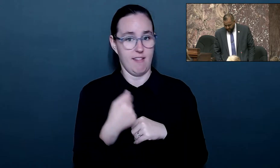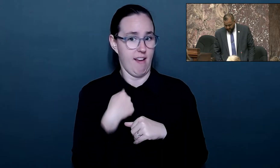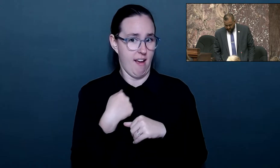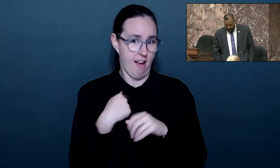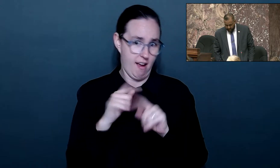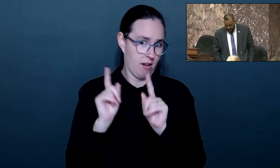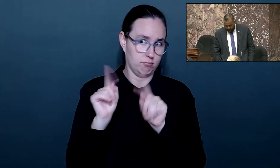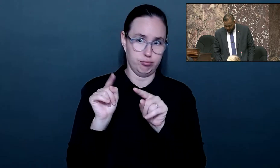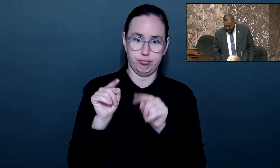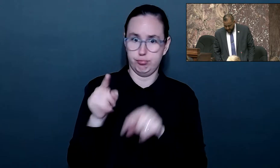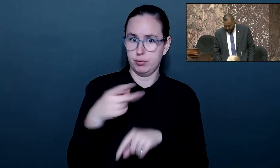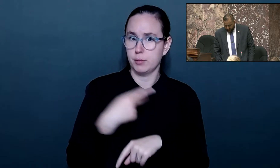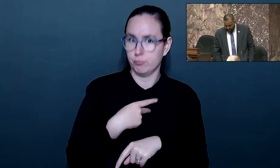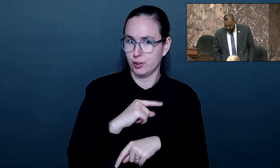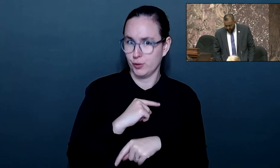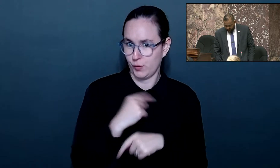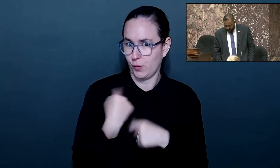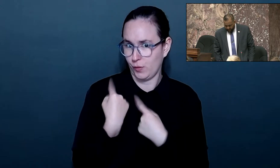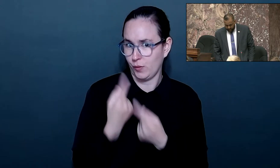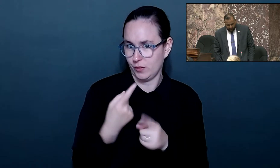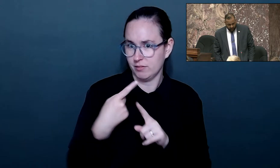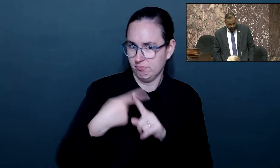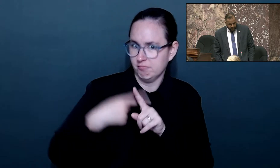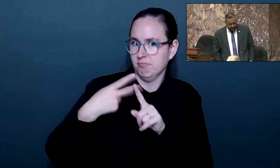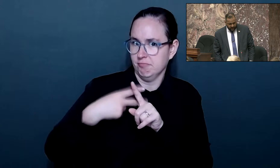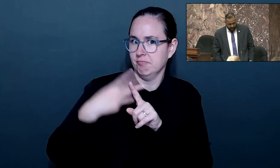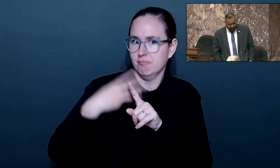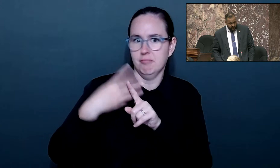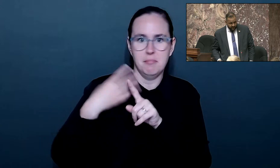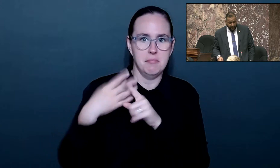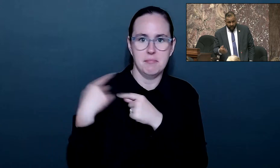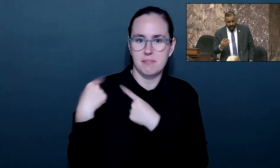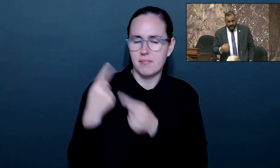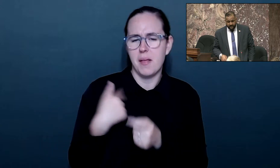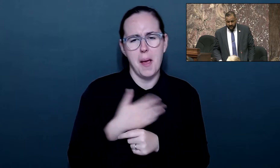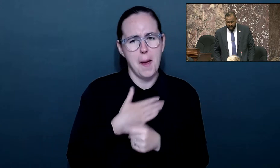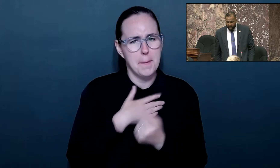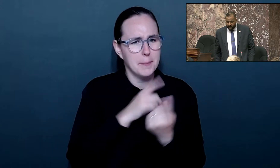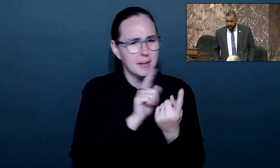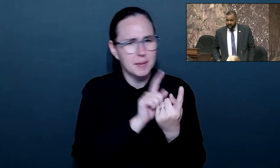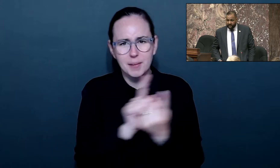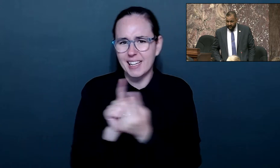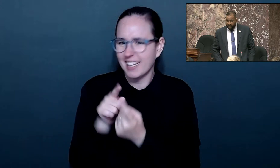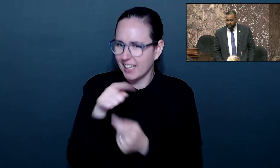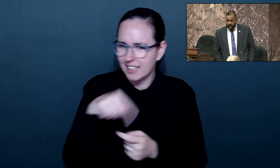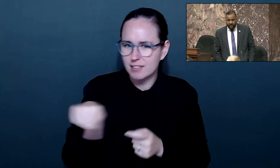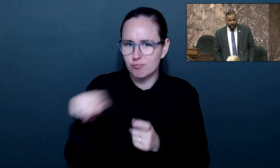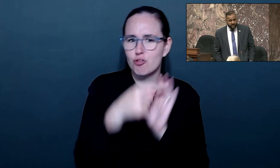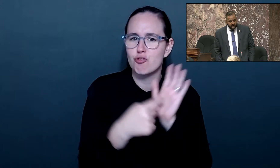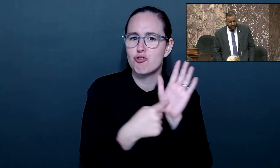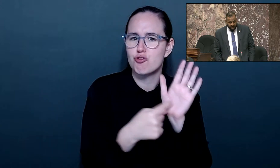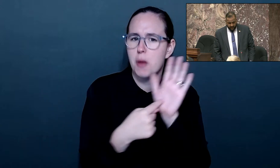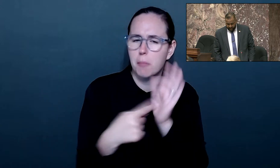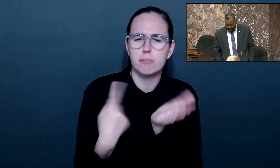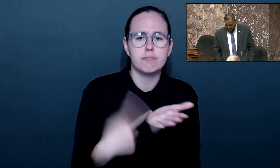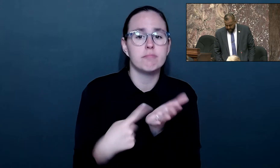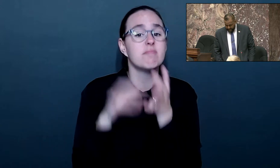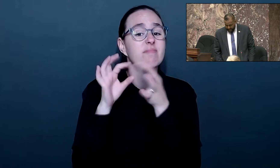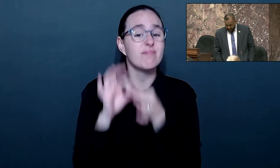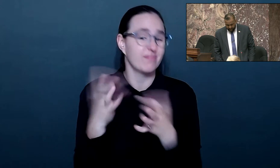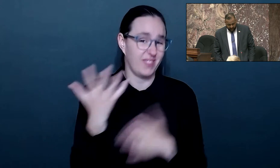and really pleased to be able to meet with representatives from Prince George to talk about forestry. And I know many members on both sides of the House will have an opportunity to meet